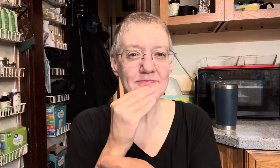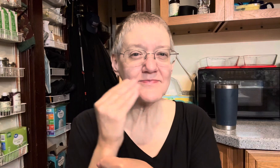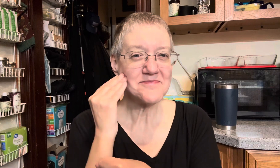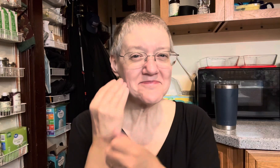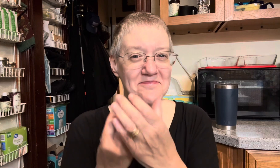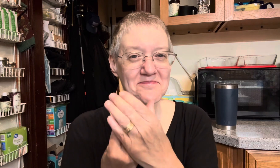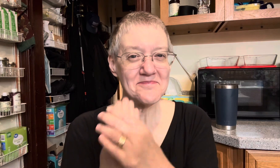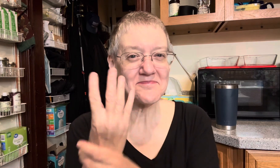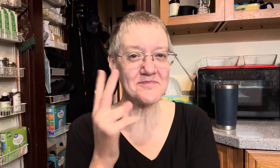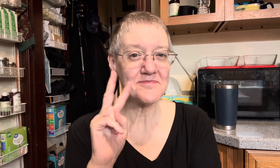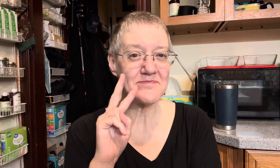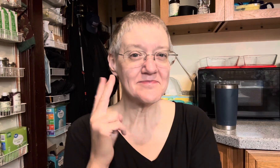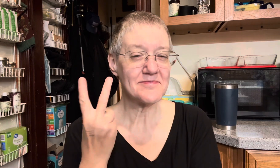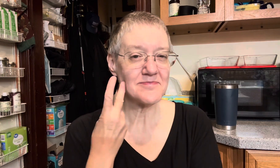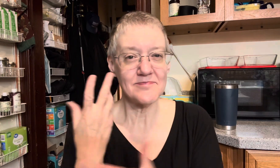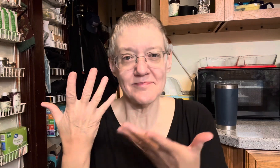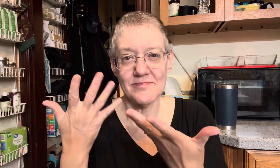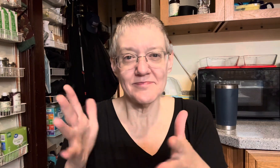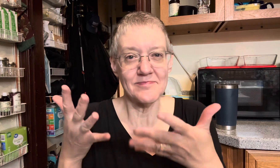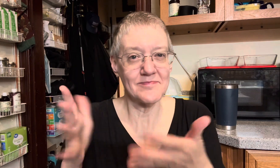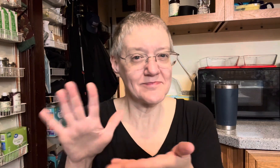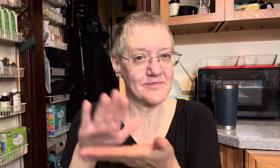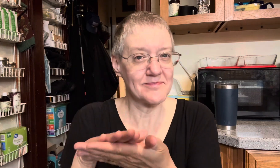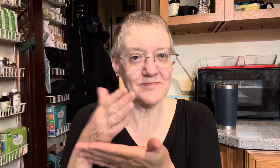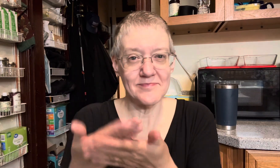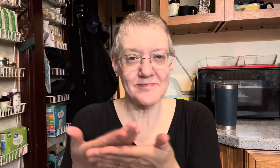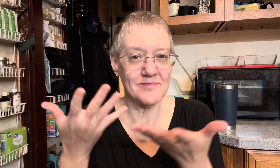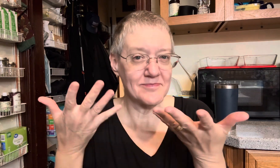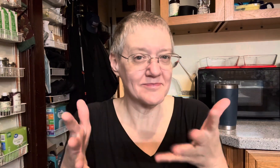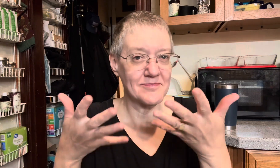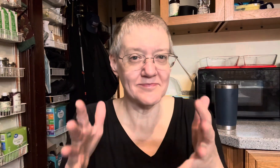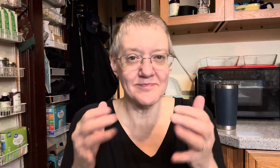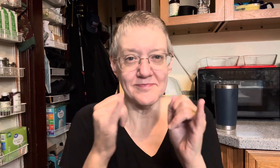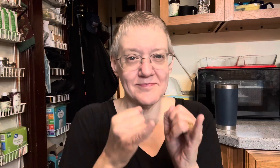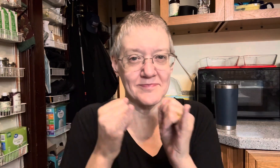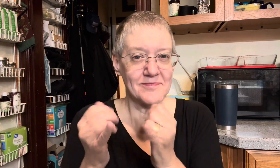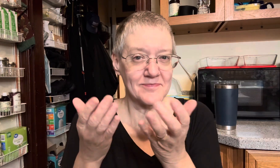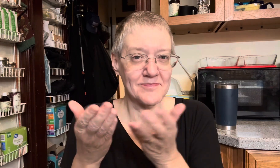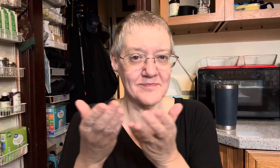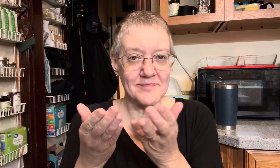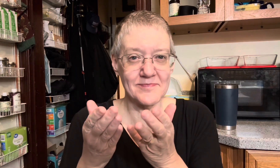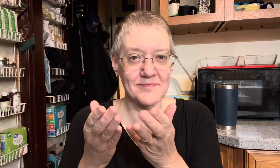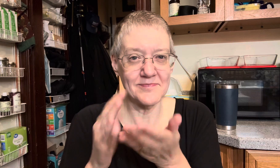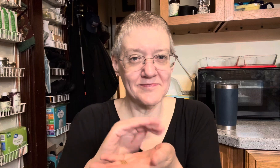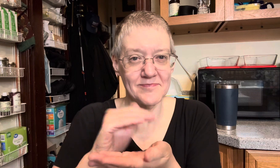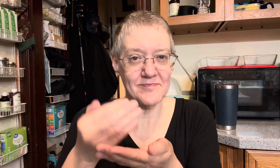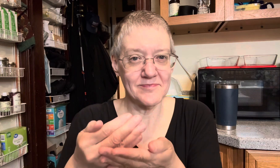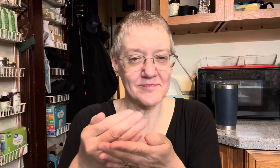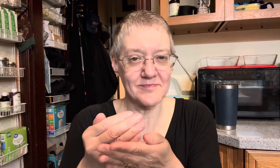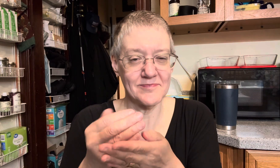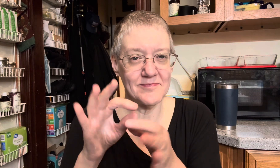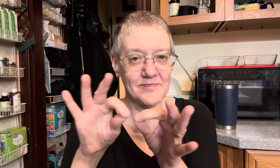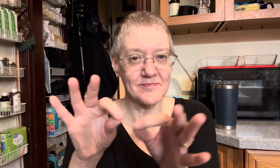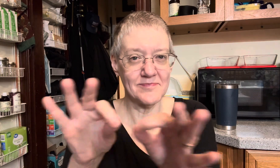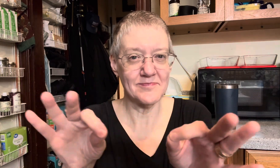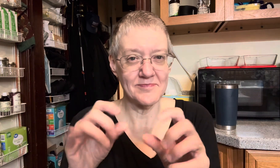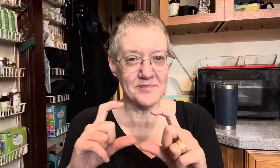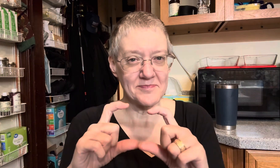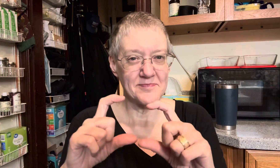freezer full of homegrown vegetables, already roasted and already portioned into individual serving